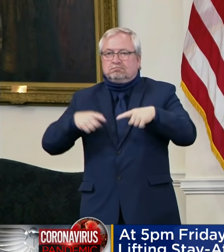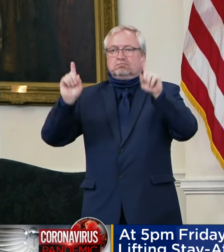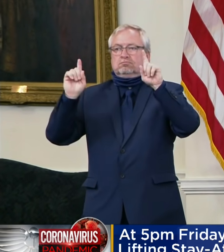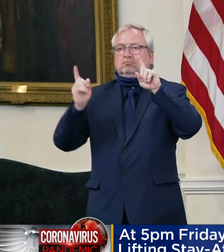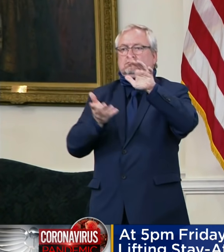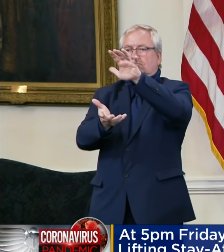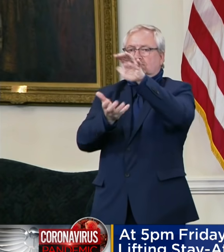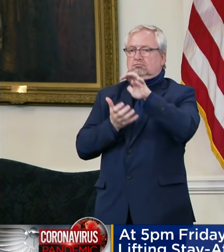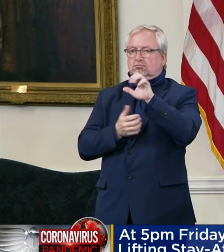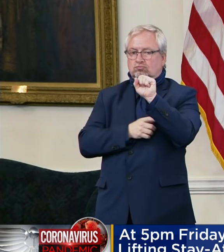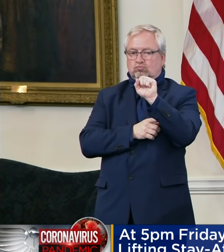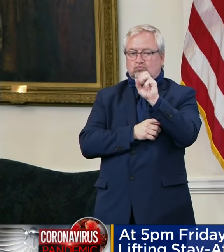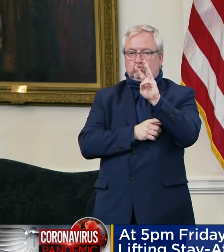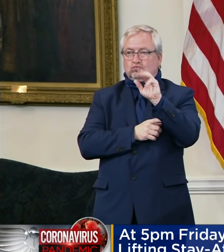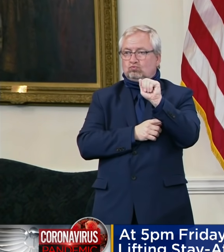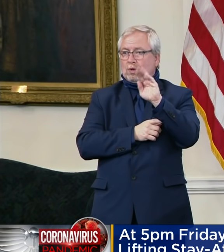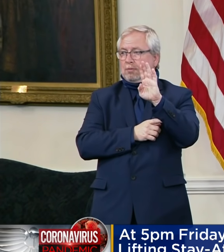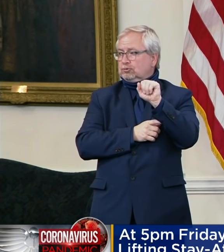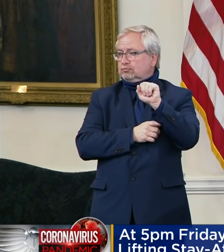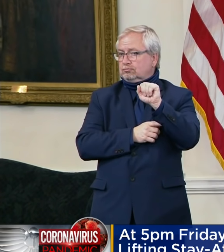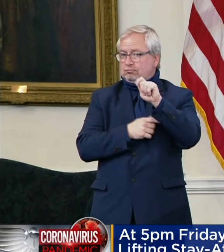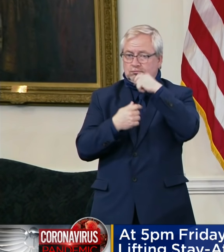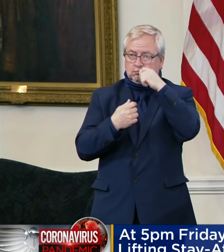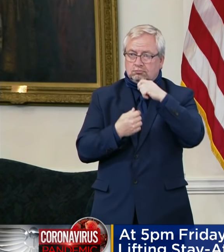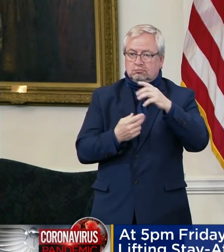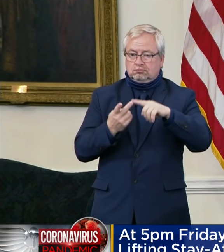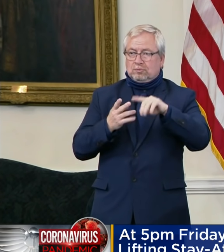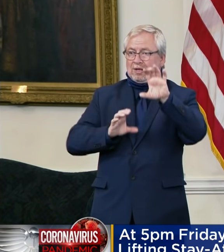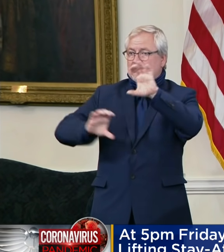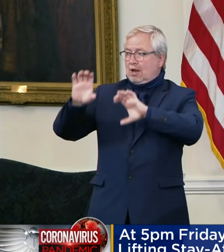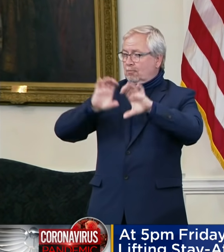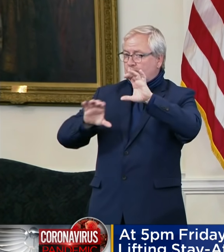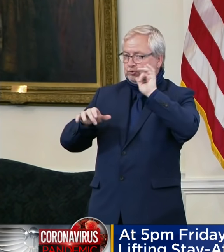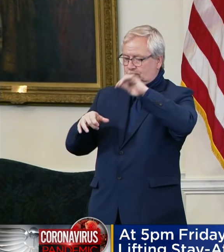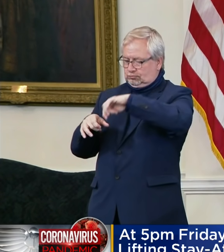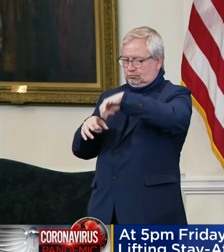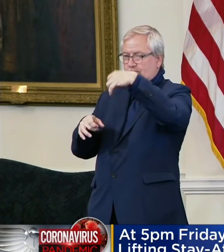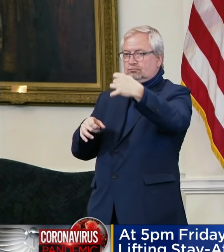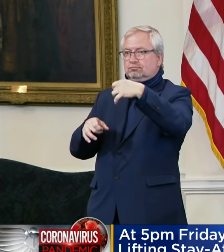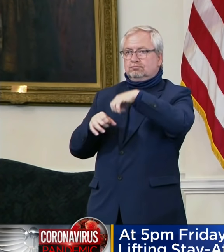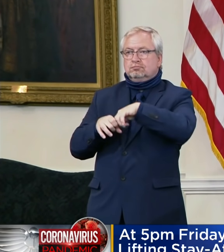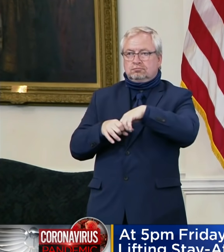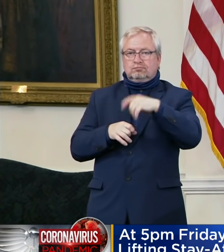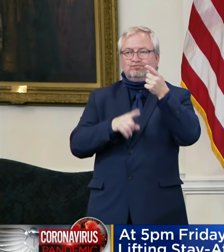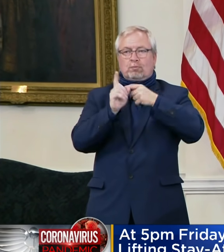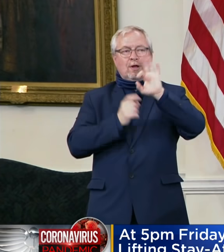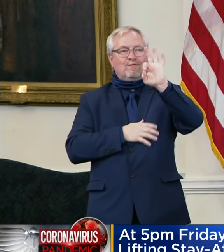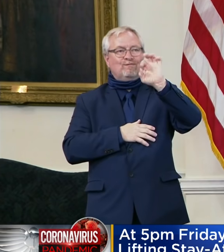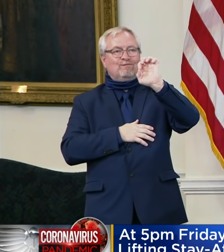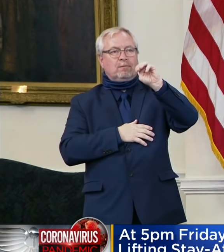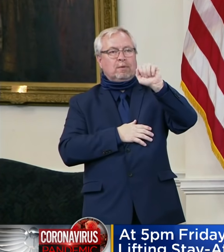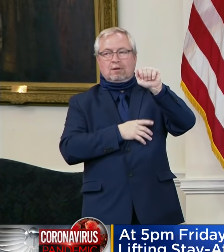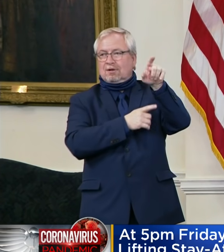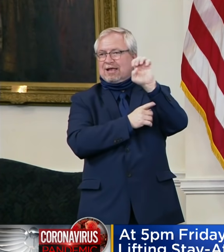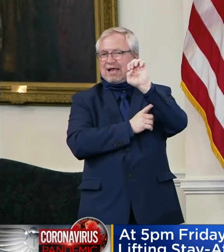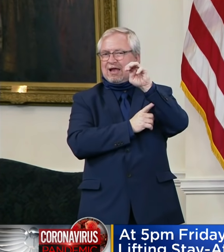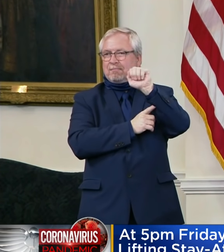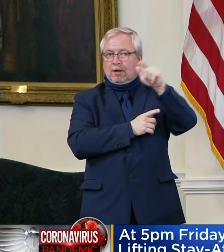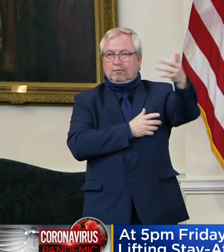extraction kits from FEMA, which we've been asking for months. We told the counties, including Prince George's County, we're going to get those out to